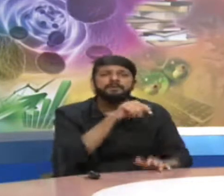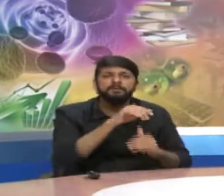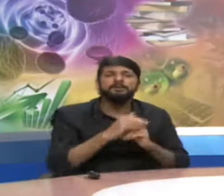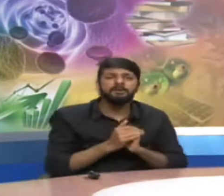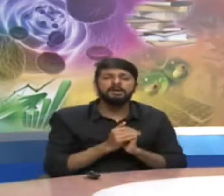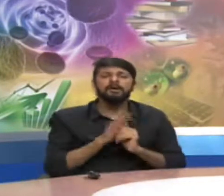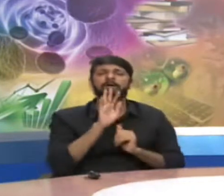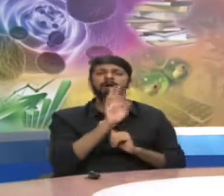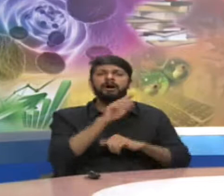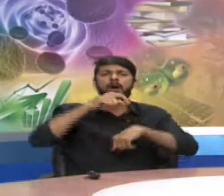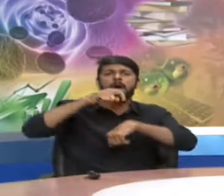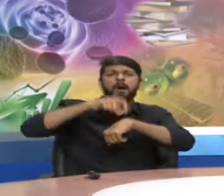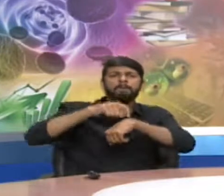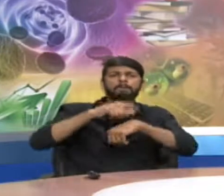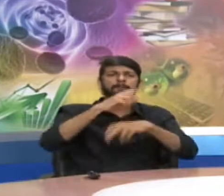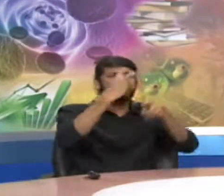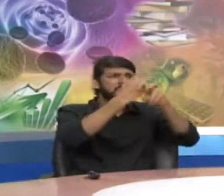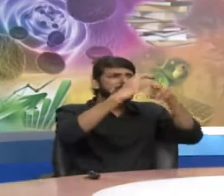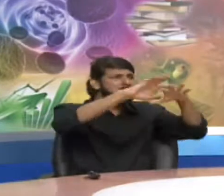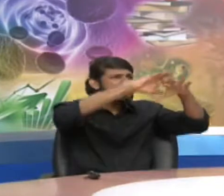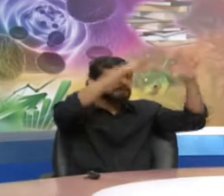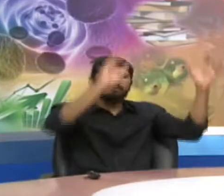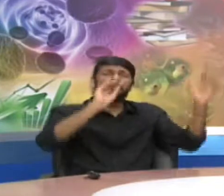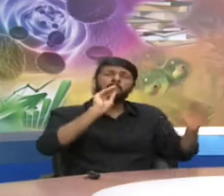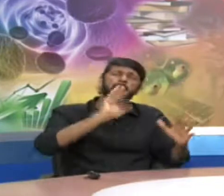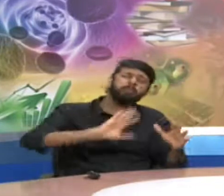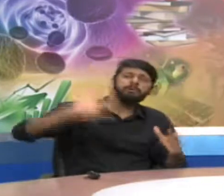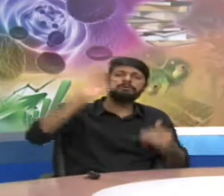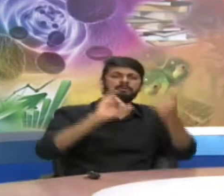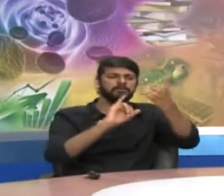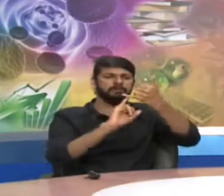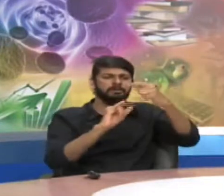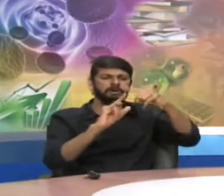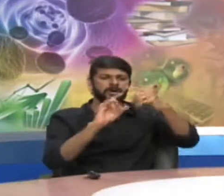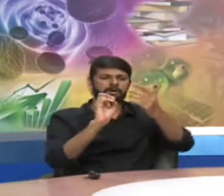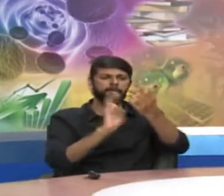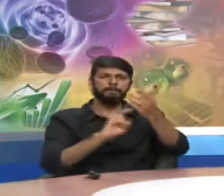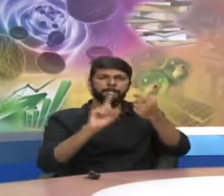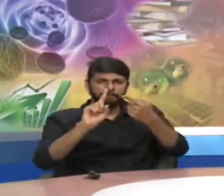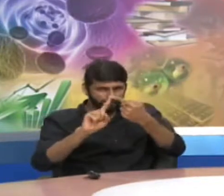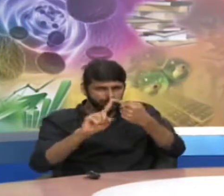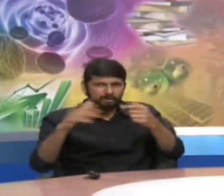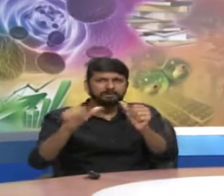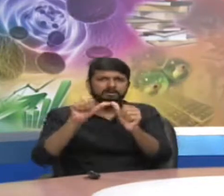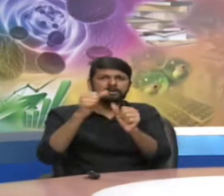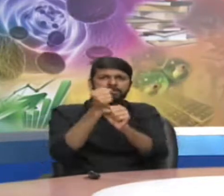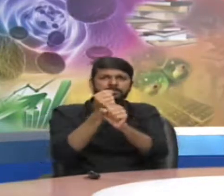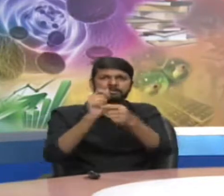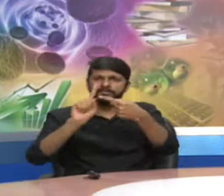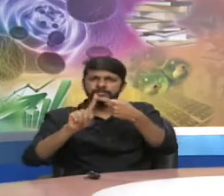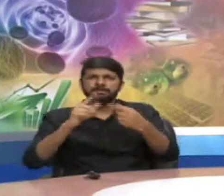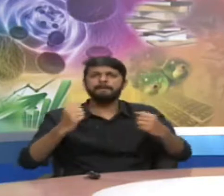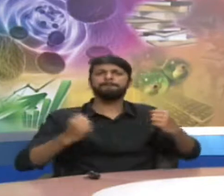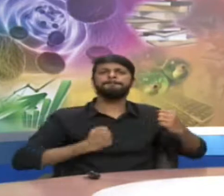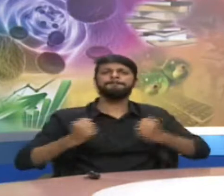Stone Age at Sohaghat in Mirzapur district of